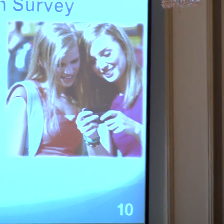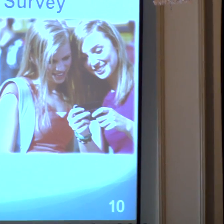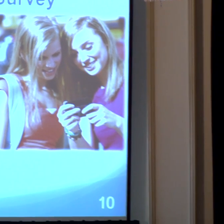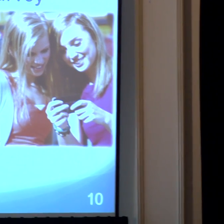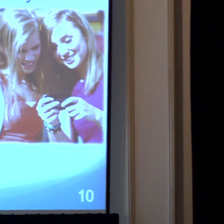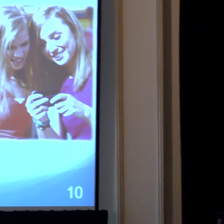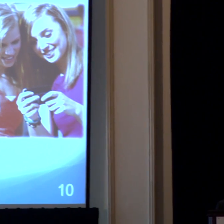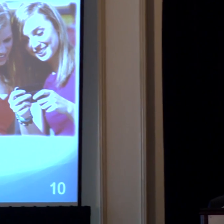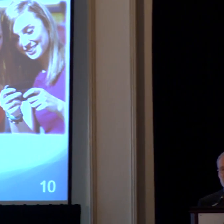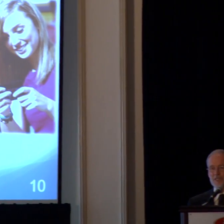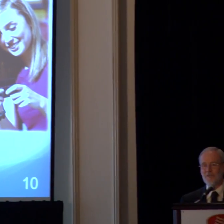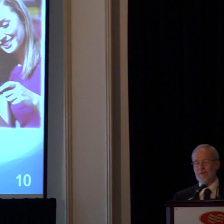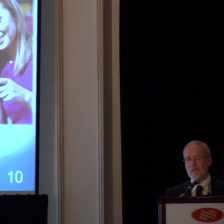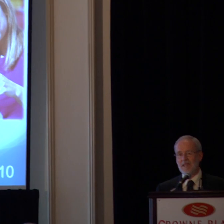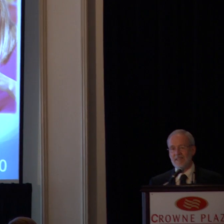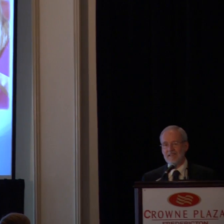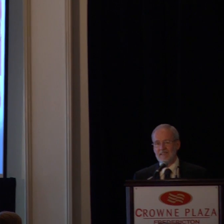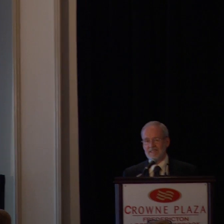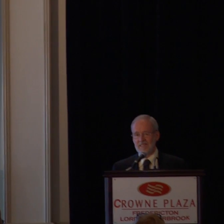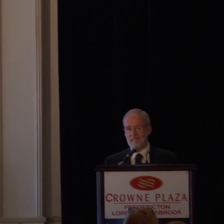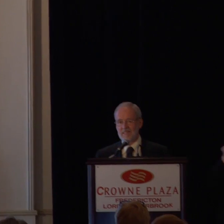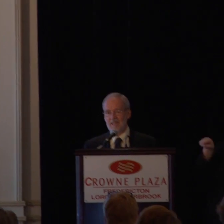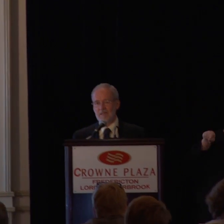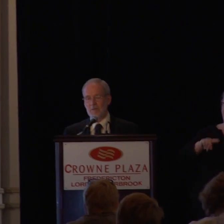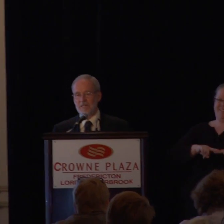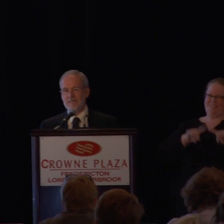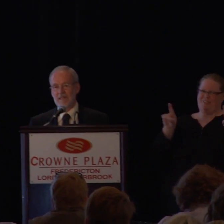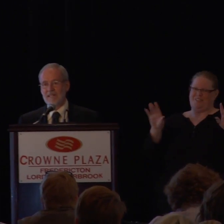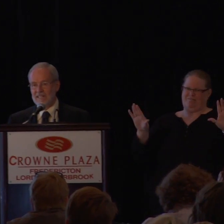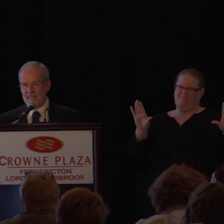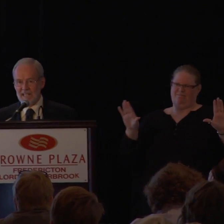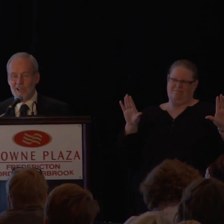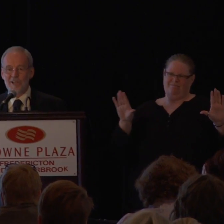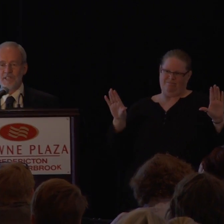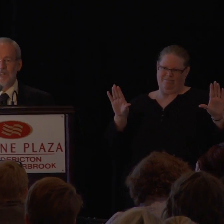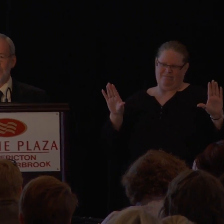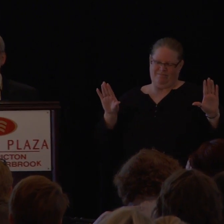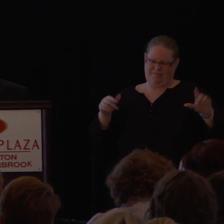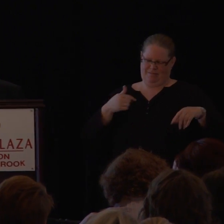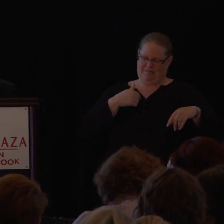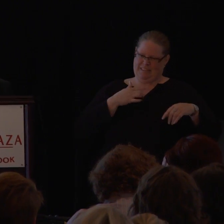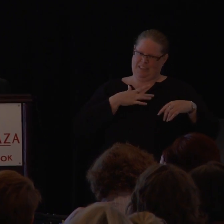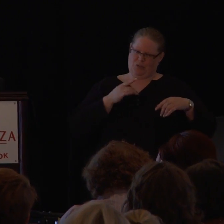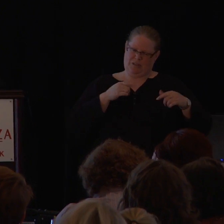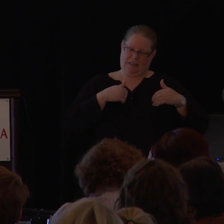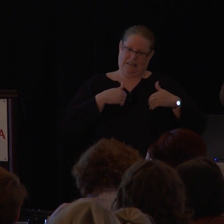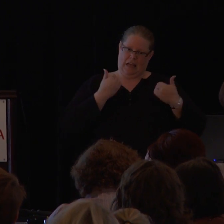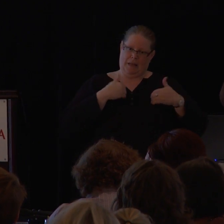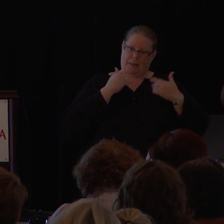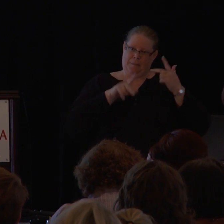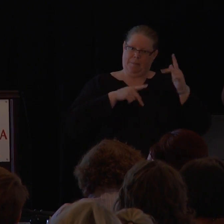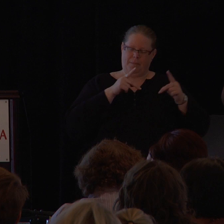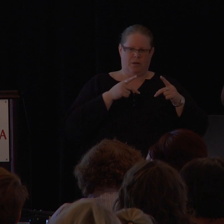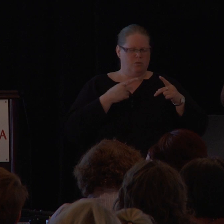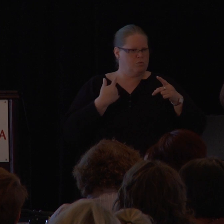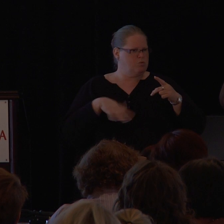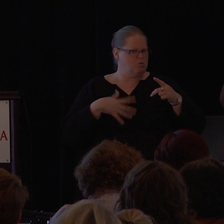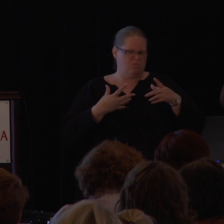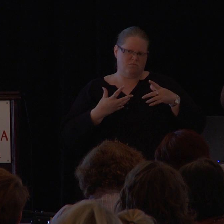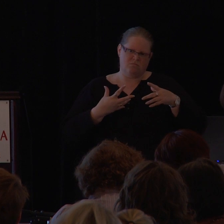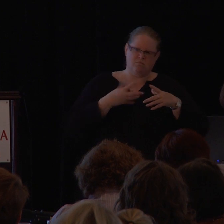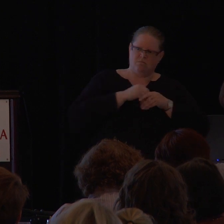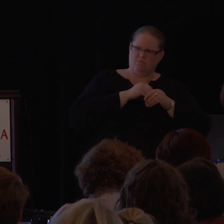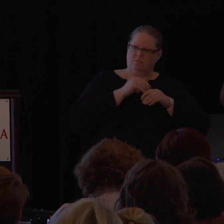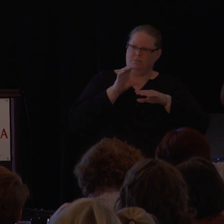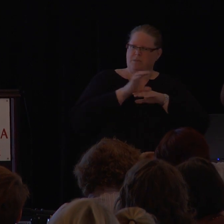of the immersions for me is the extent to which the younger generation live in virtual reality